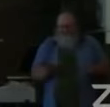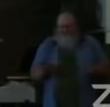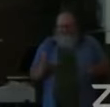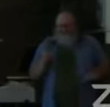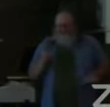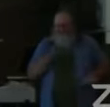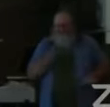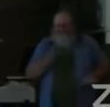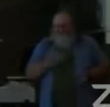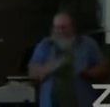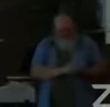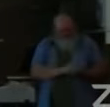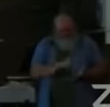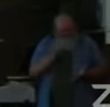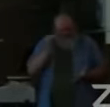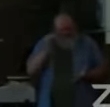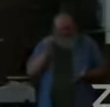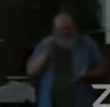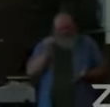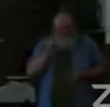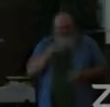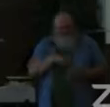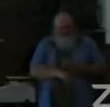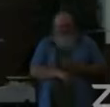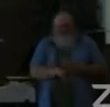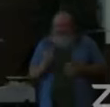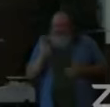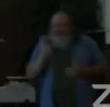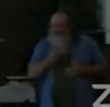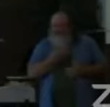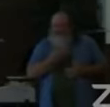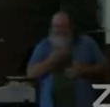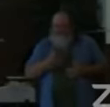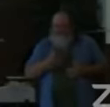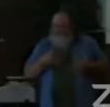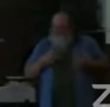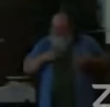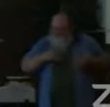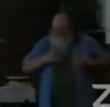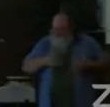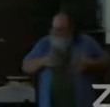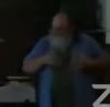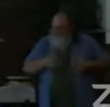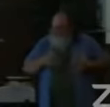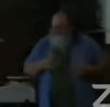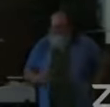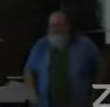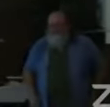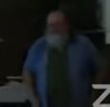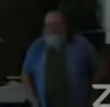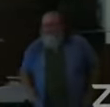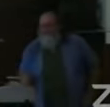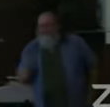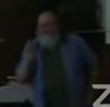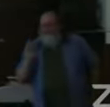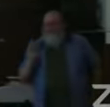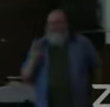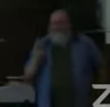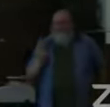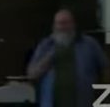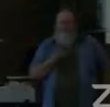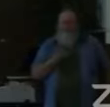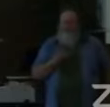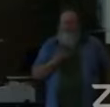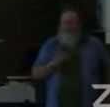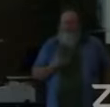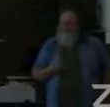also glory in our sufferings. We glory, we boast in the hope that's in God, right? But we also glory in our